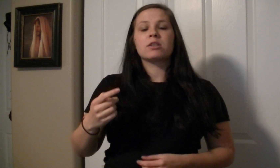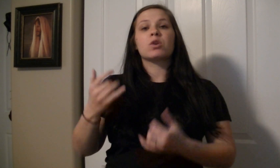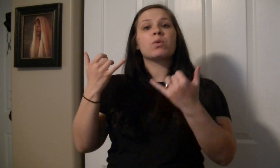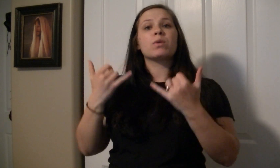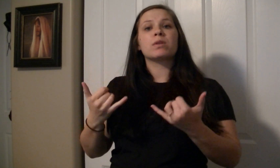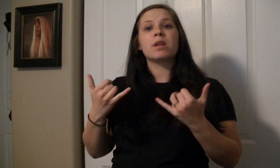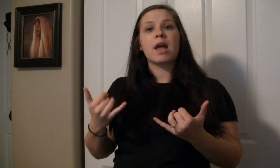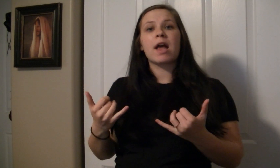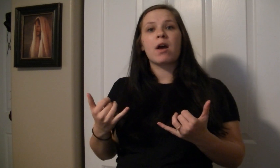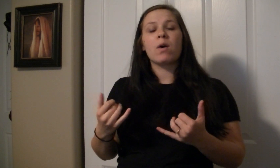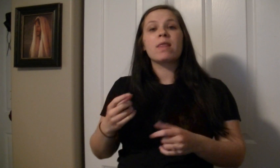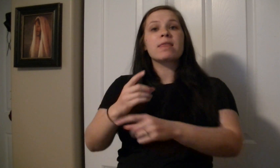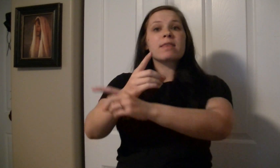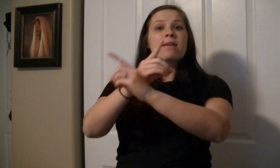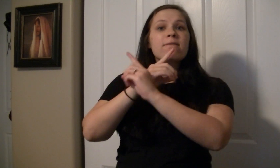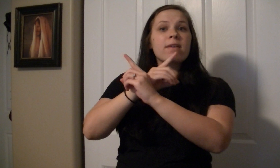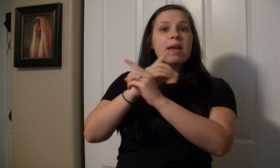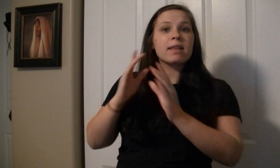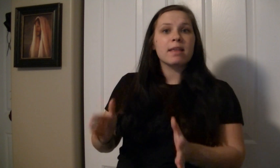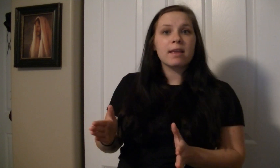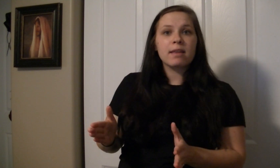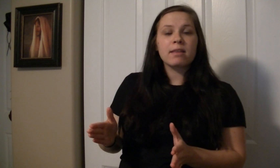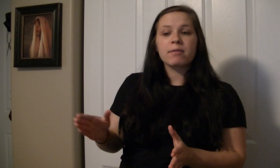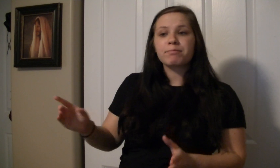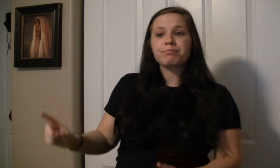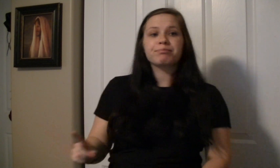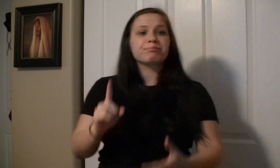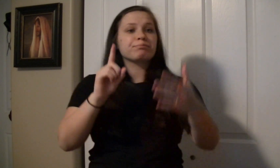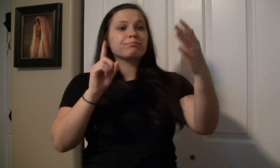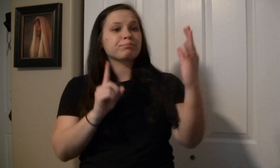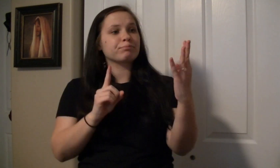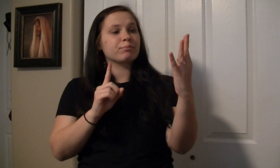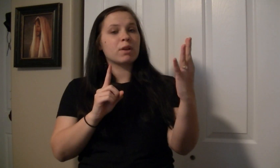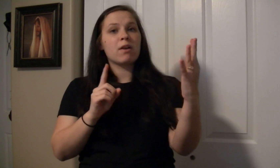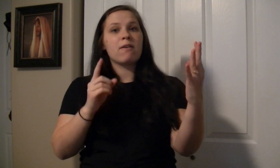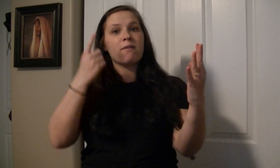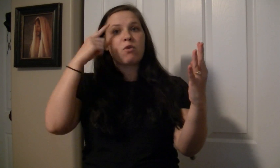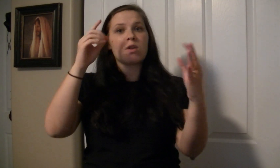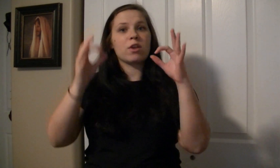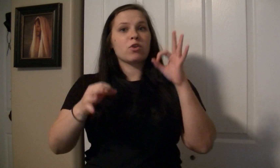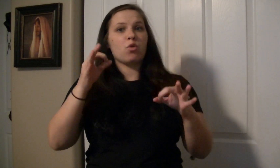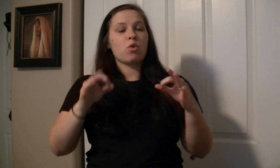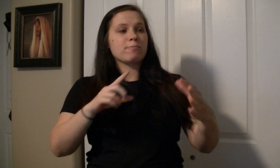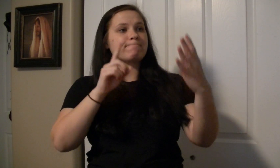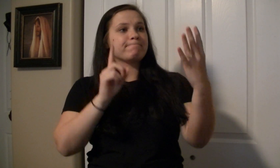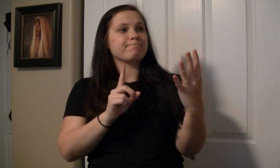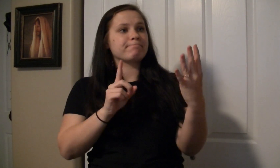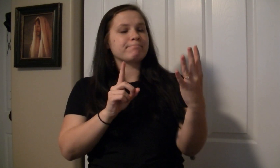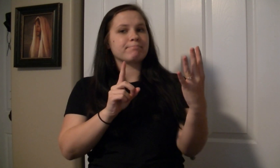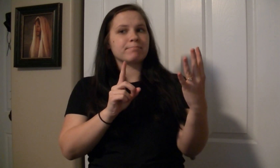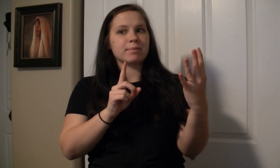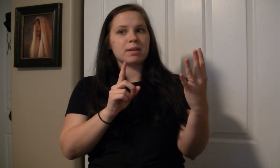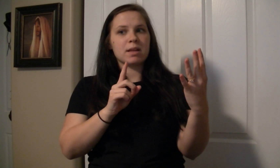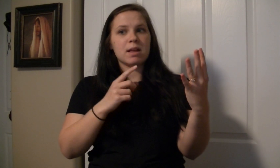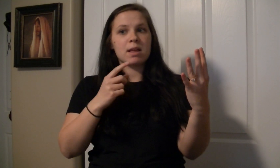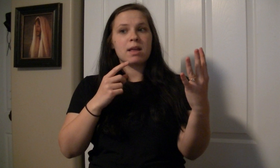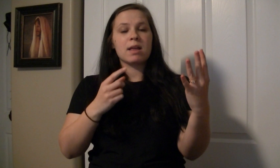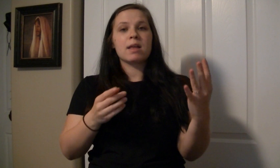called, again, the preliminary hearing. It's at that time the prosecutor will present evidence before the